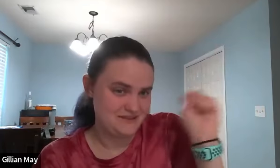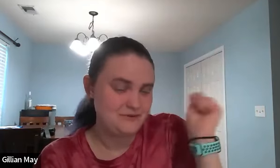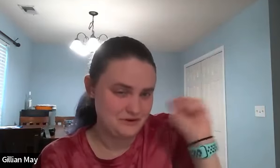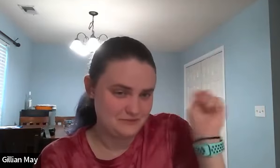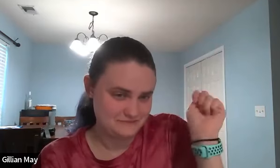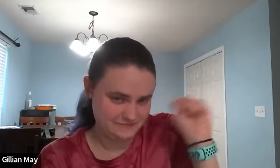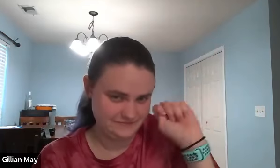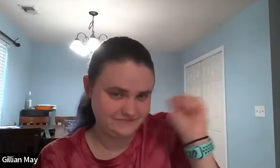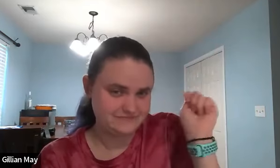and forth.